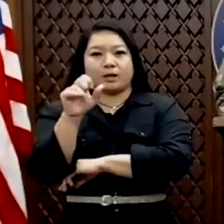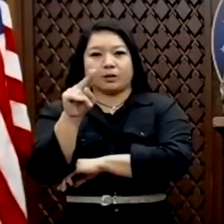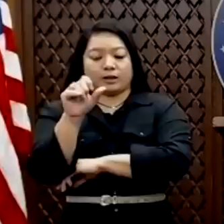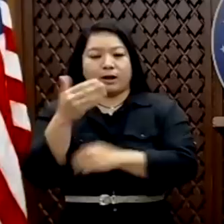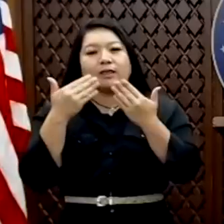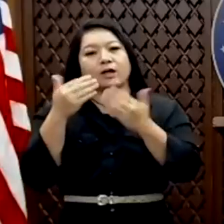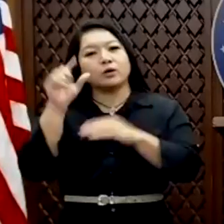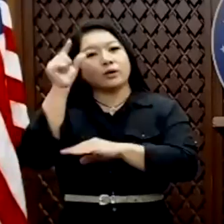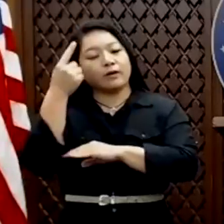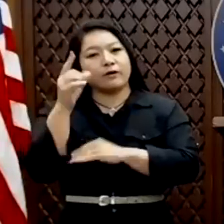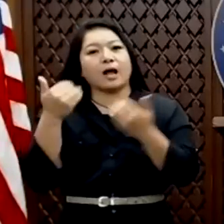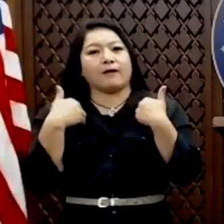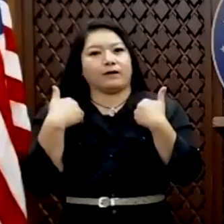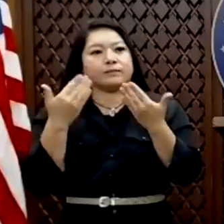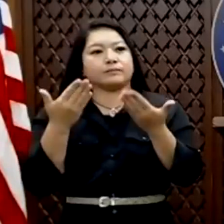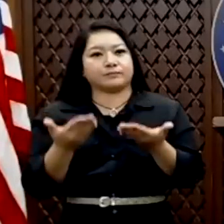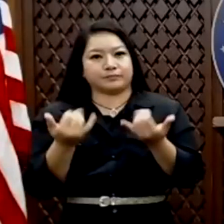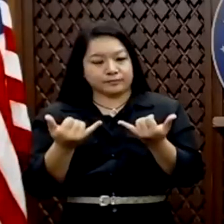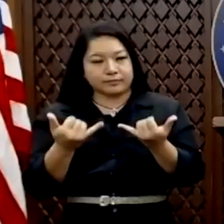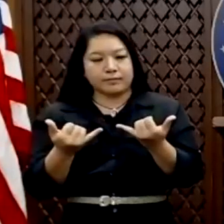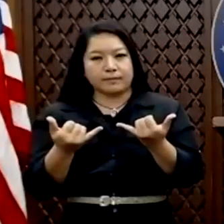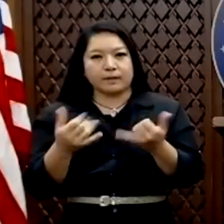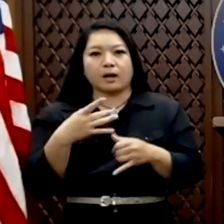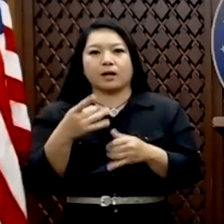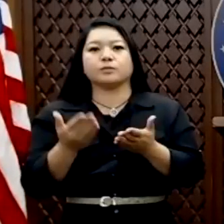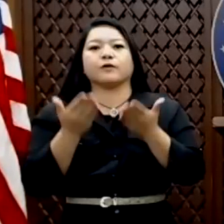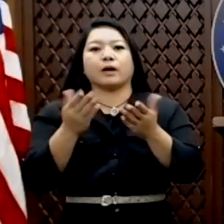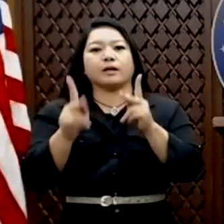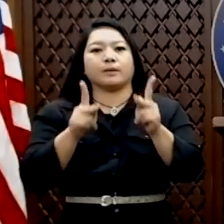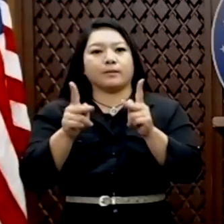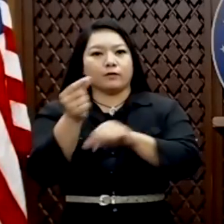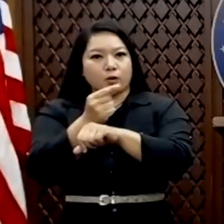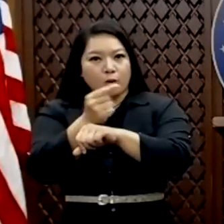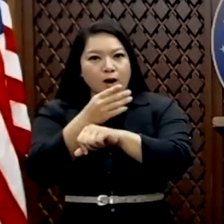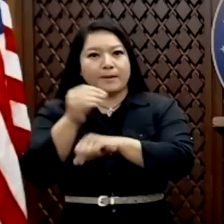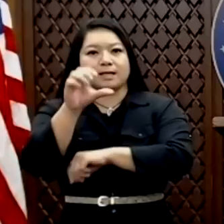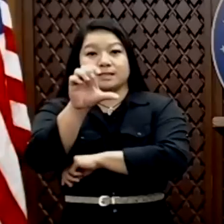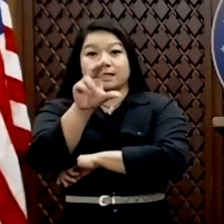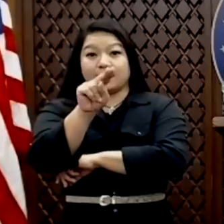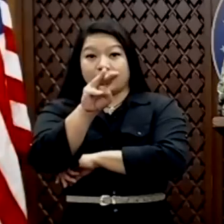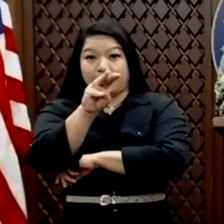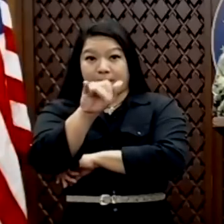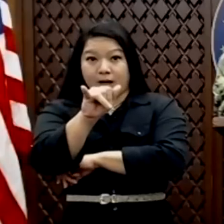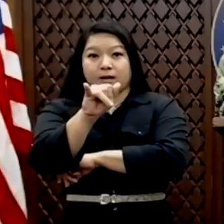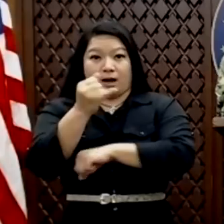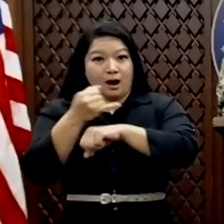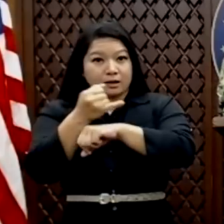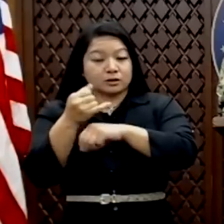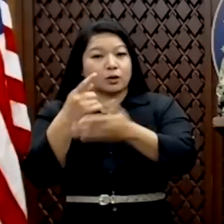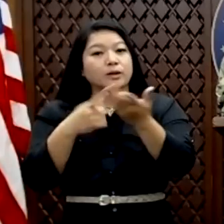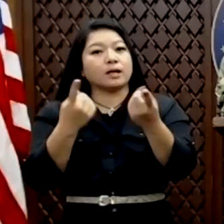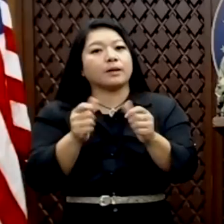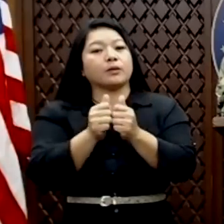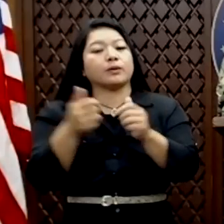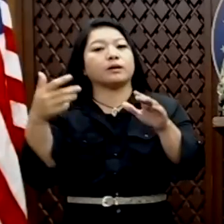Thank you, Governor, for having me again today. I'd like to provide the people of Guam and the CNMI an update on our efforts concerning the crew of the